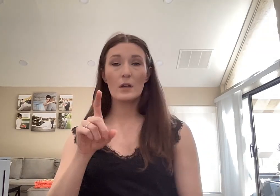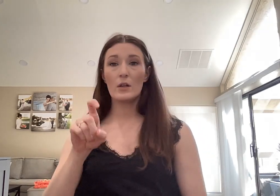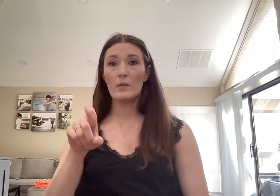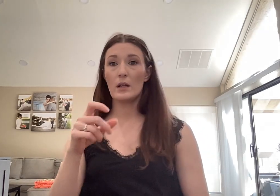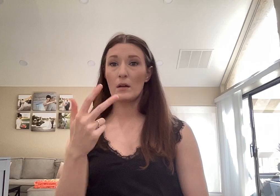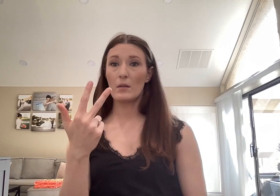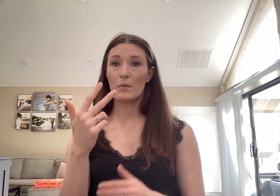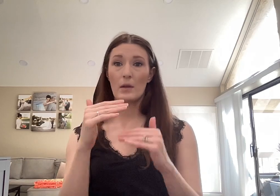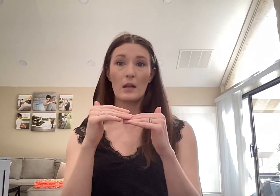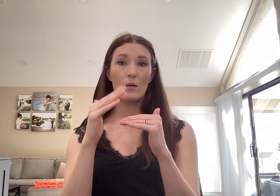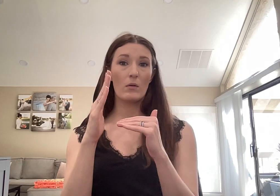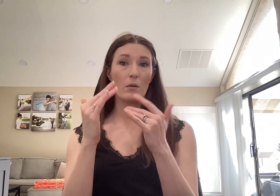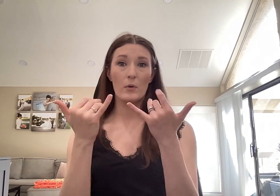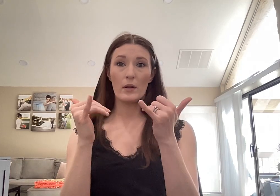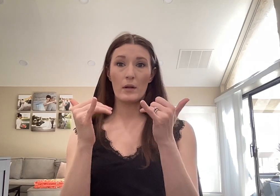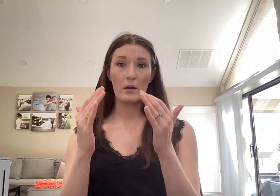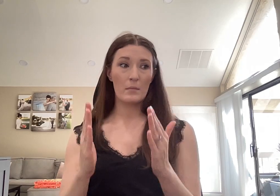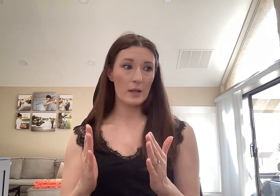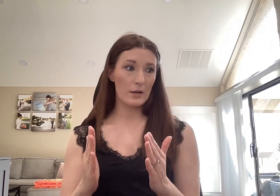You need 3 or more players.